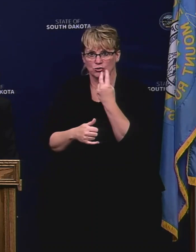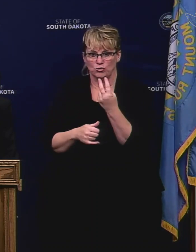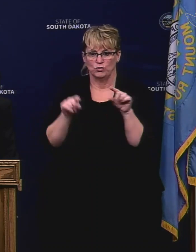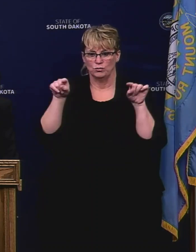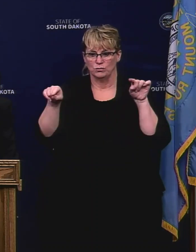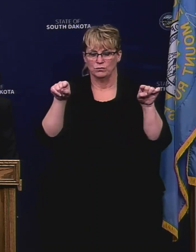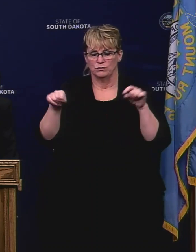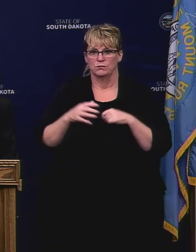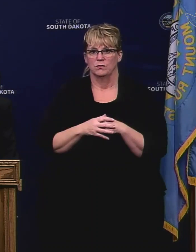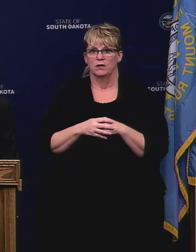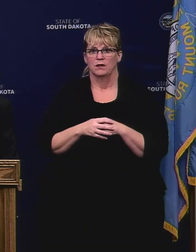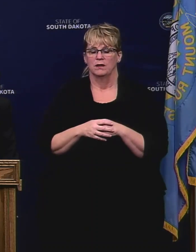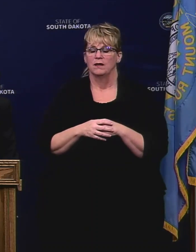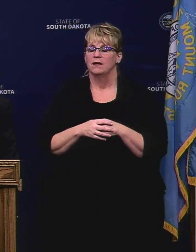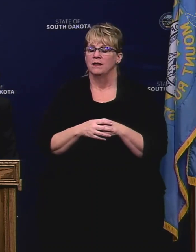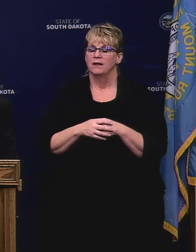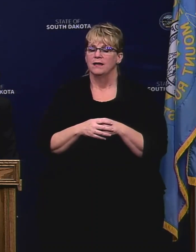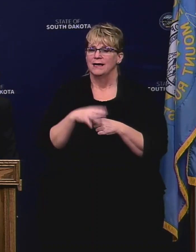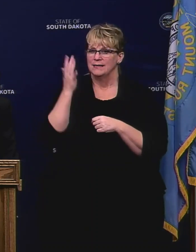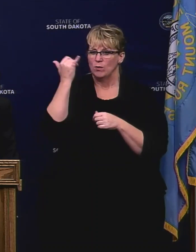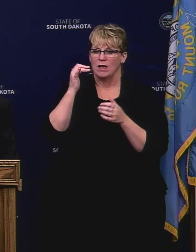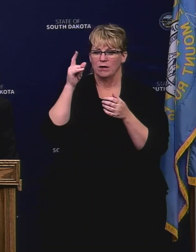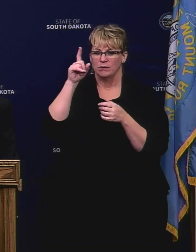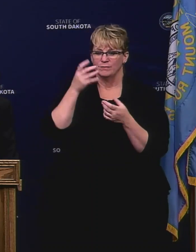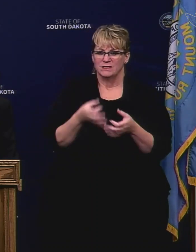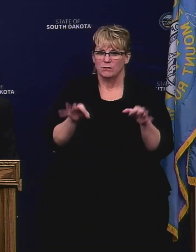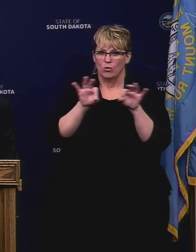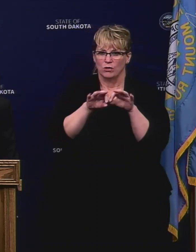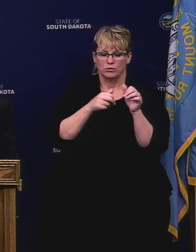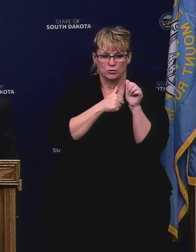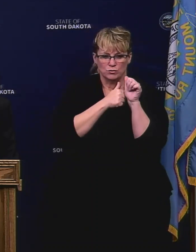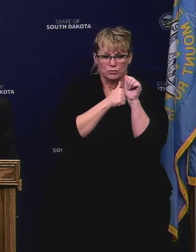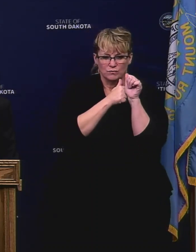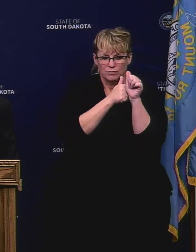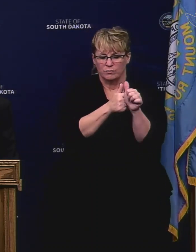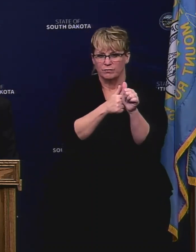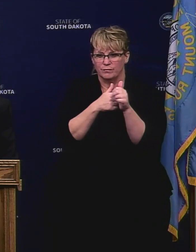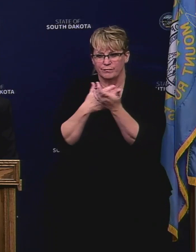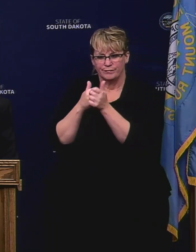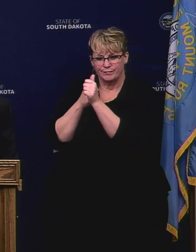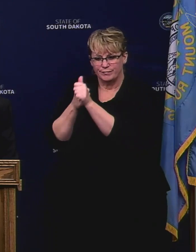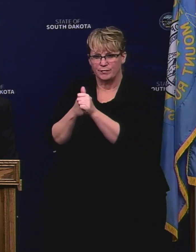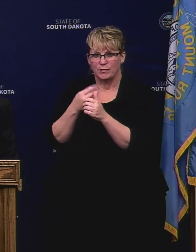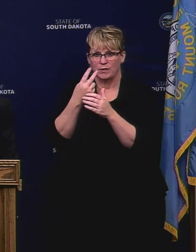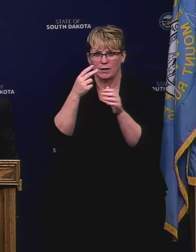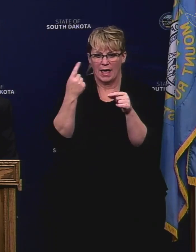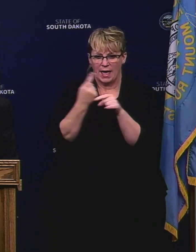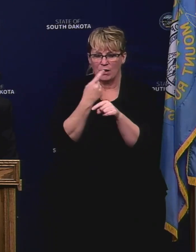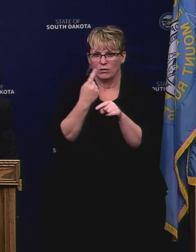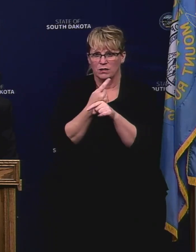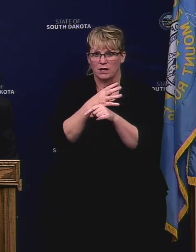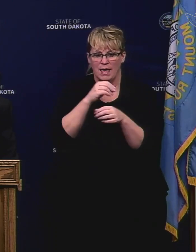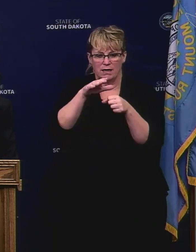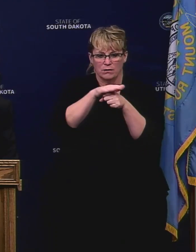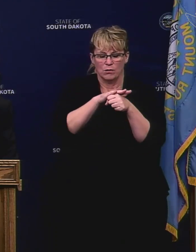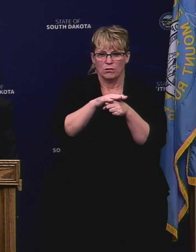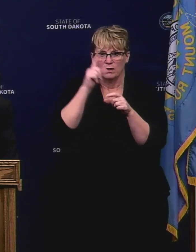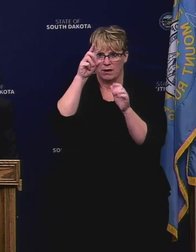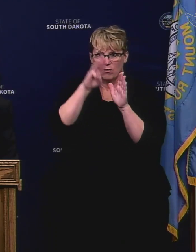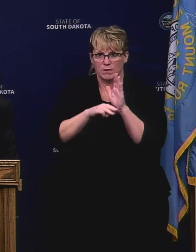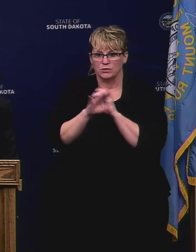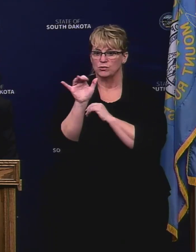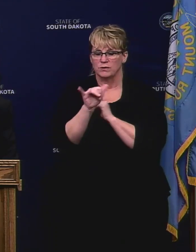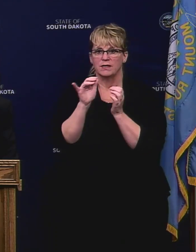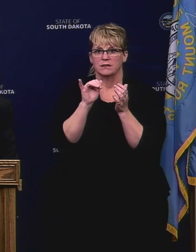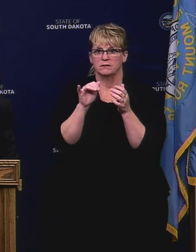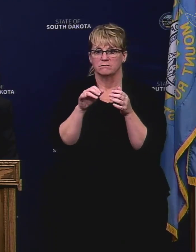This is why it's important that we track these costs accurately and that our local governments are doing that as well so that we can